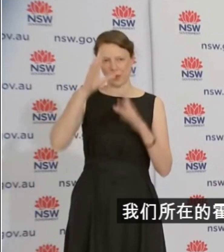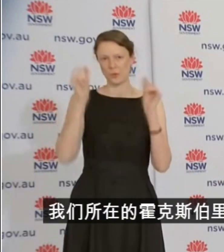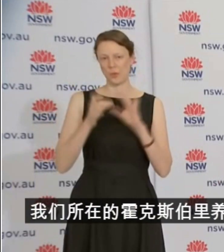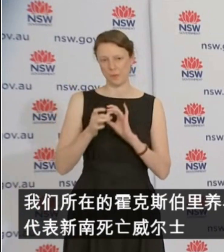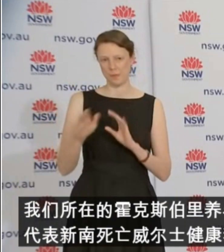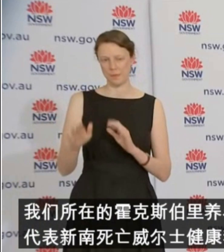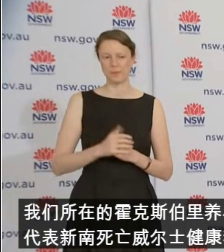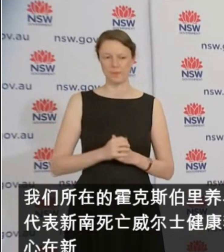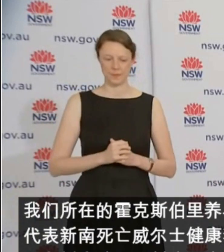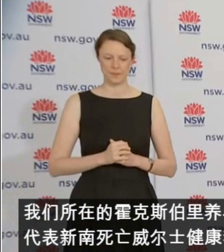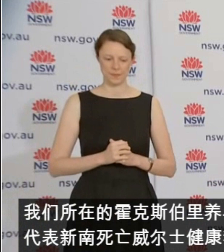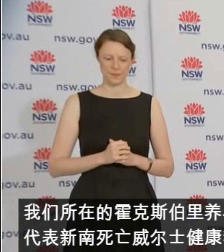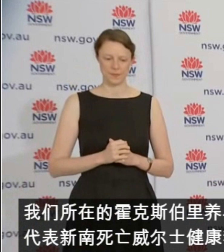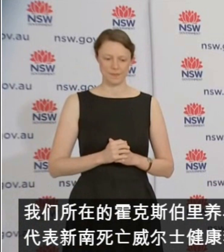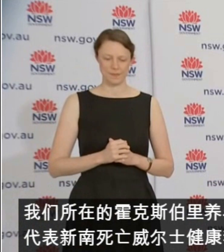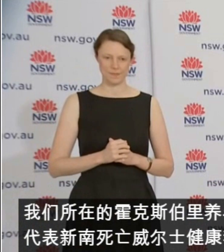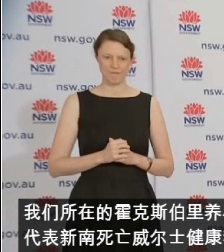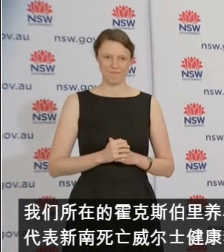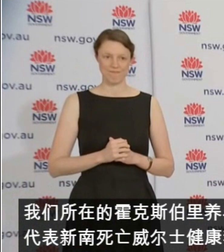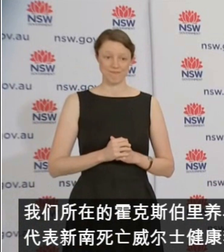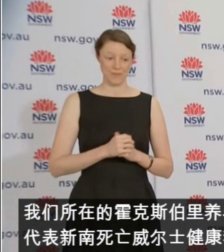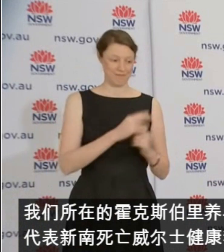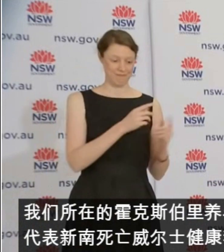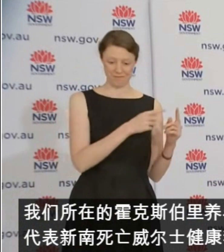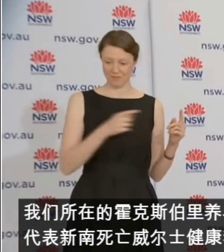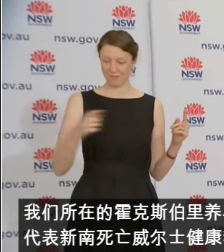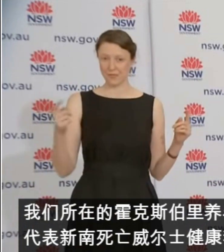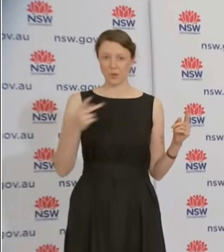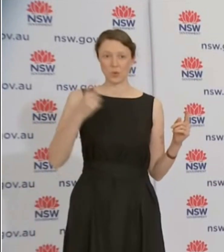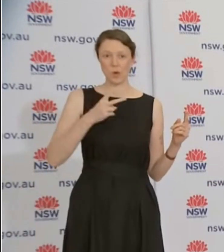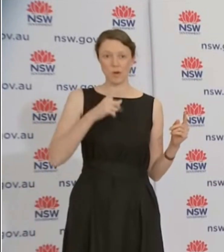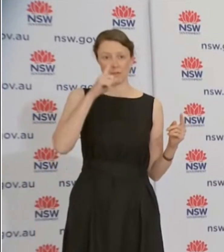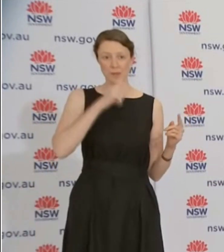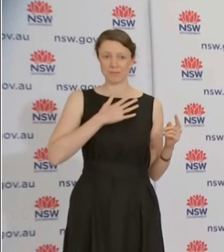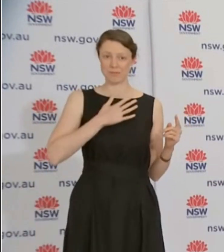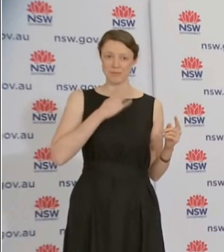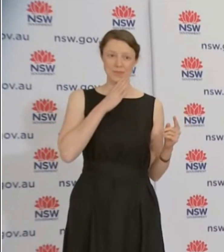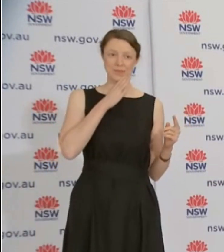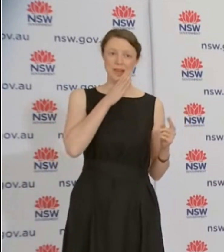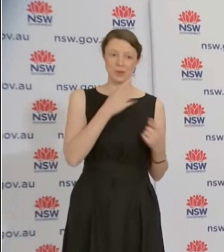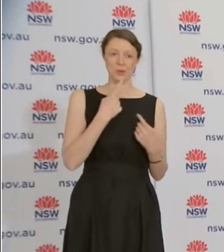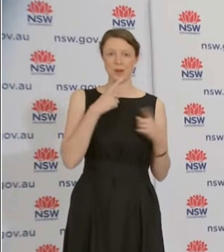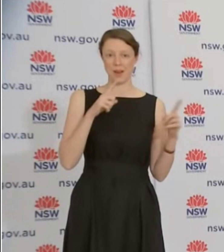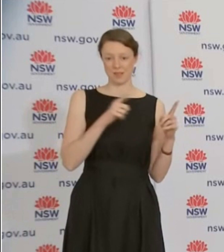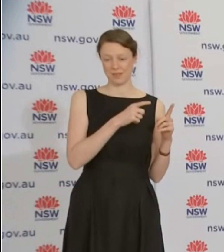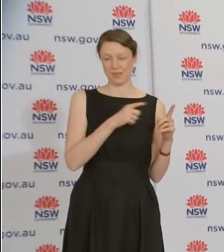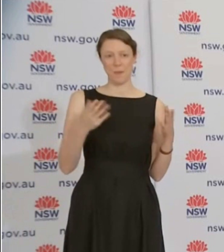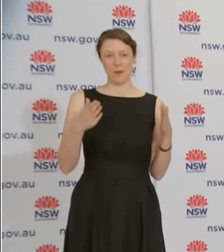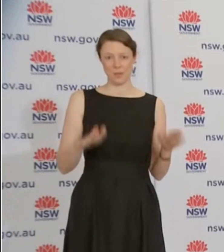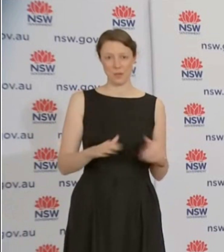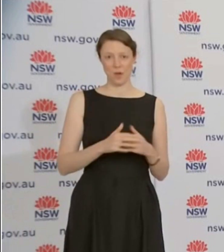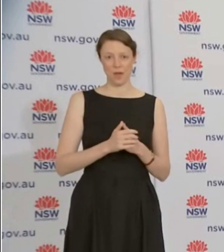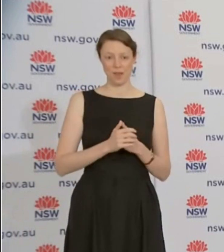We're very sad today to announce the deaths of those 12 people, and on behalf of New South Wales Health, I offer my sincere